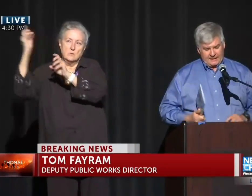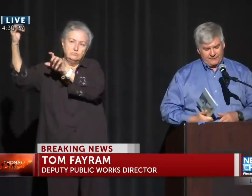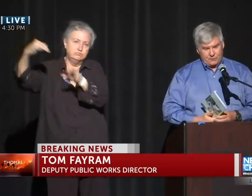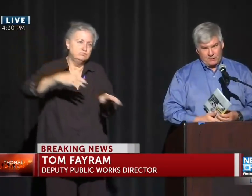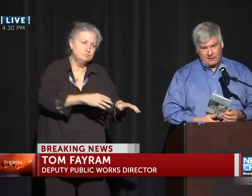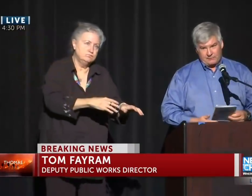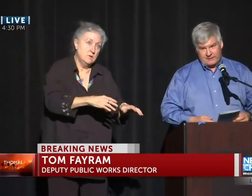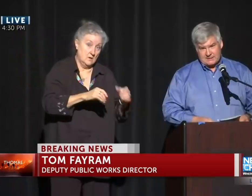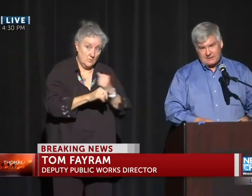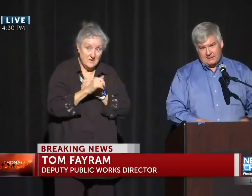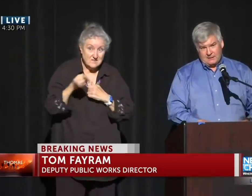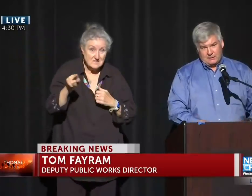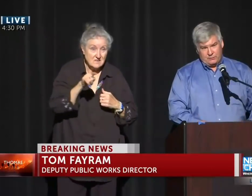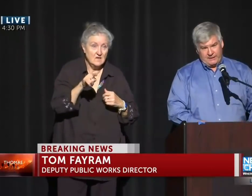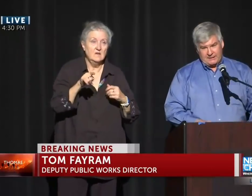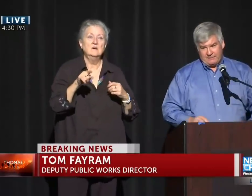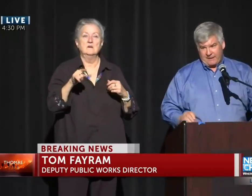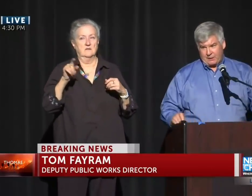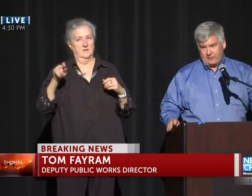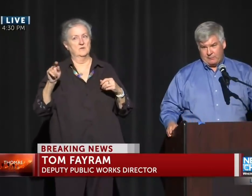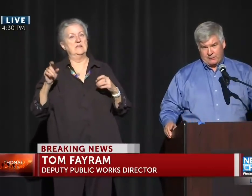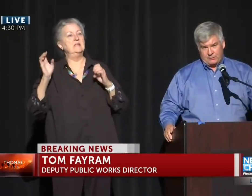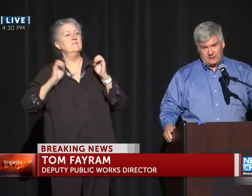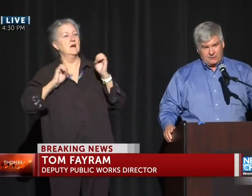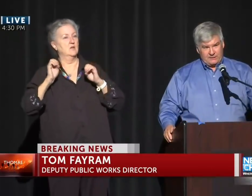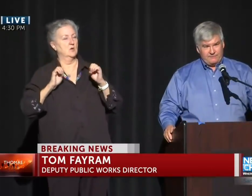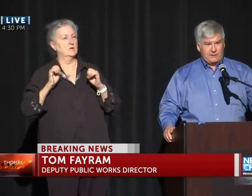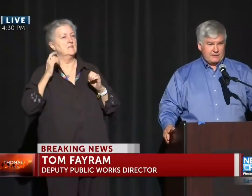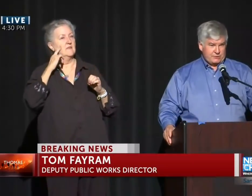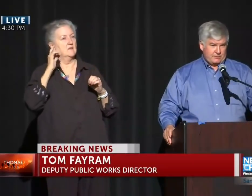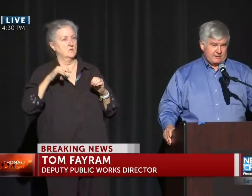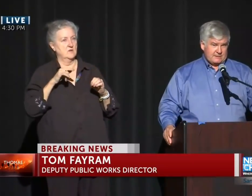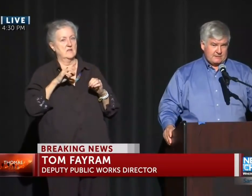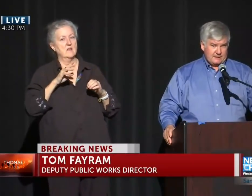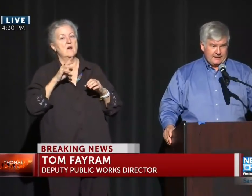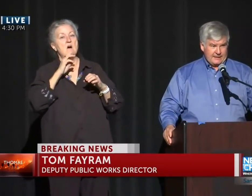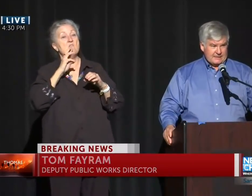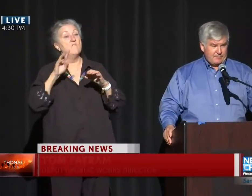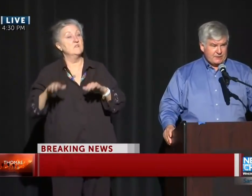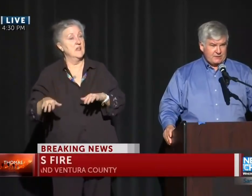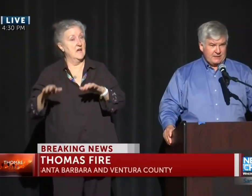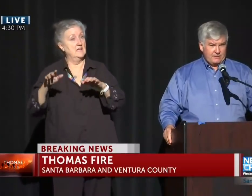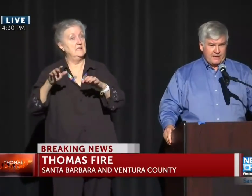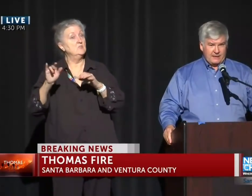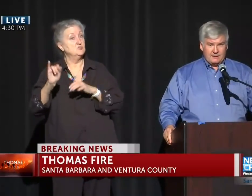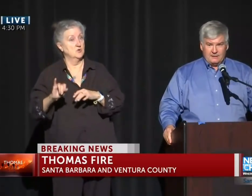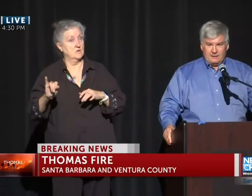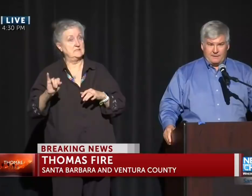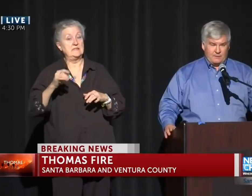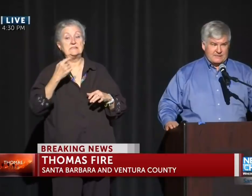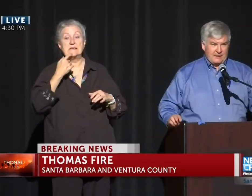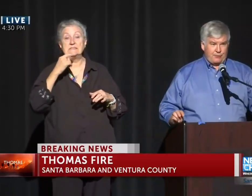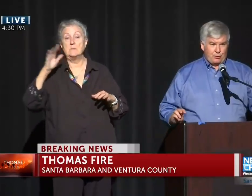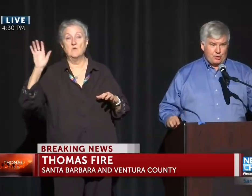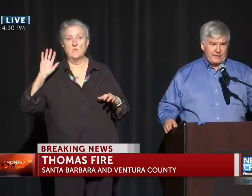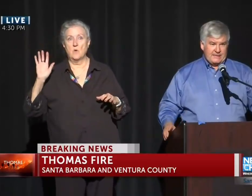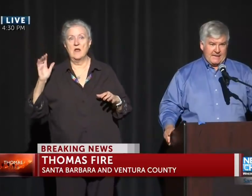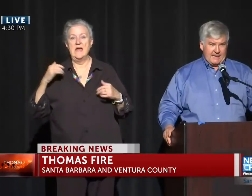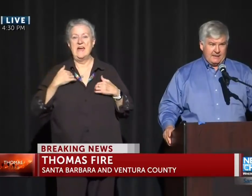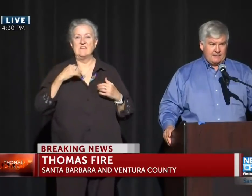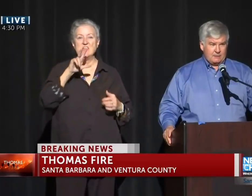risk. And if you are at risk, you need to evaluate whether you think you need flood insurance. And as I mentioned the other night, there